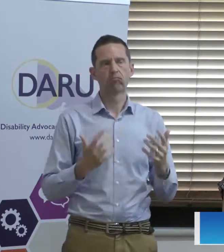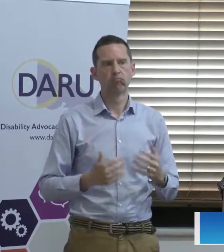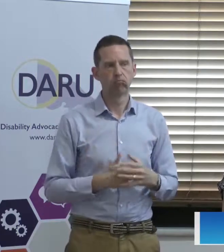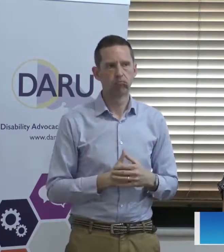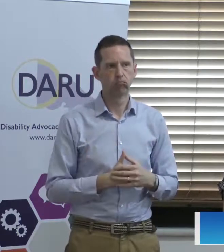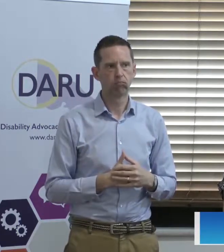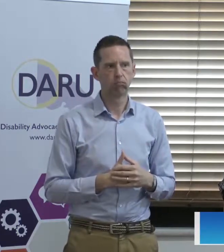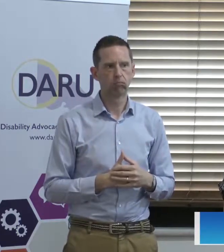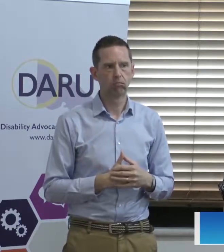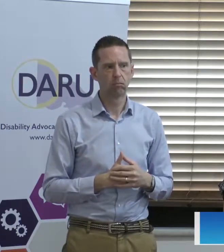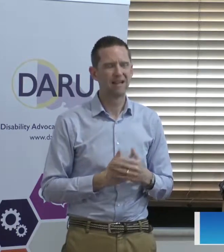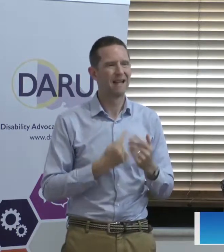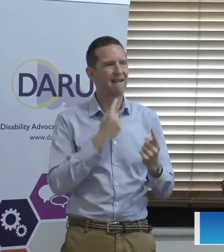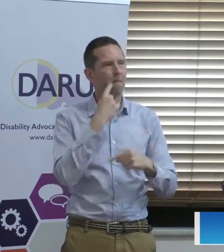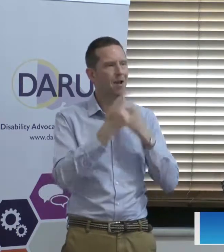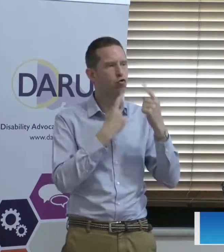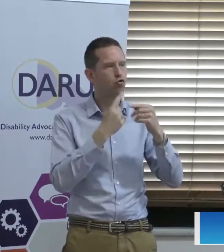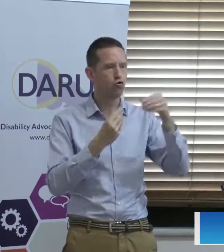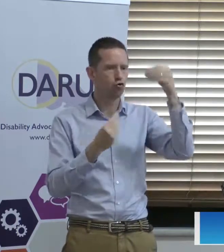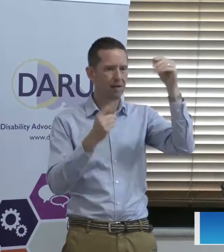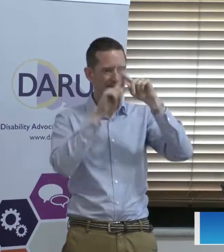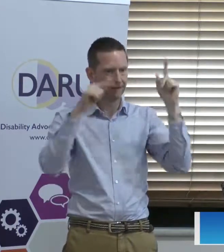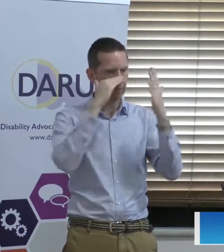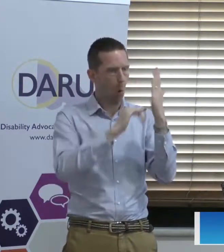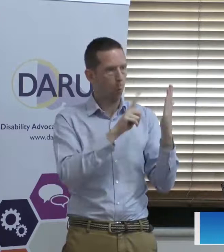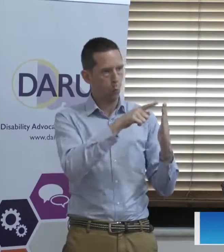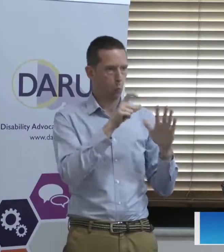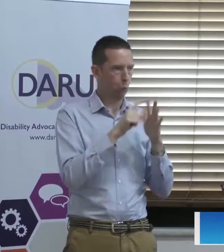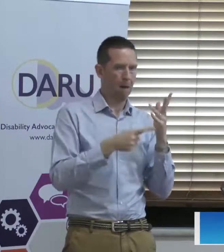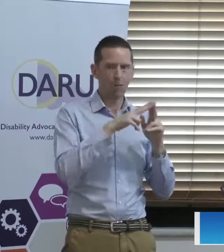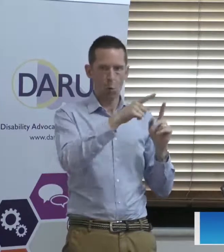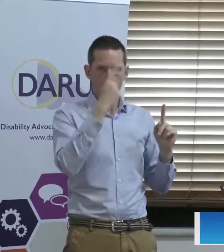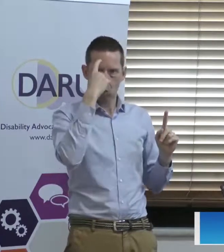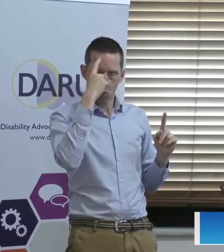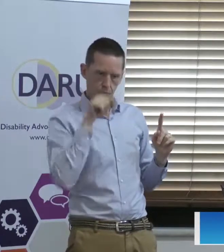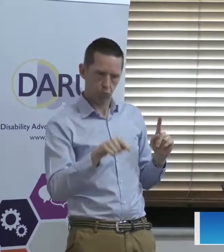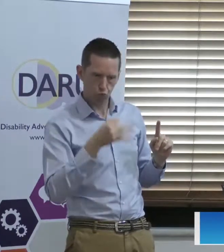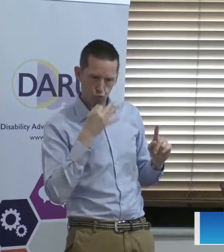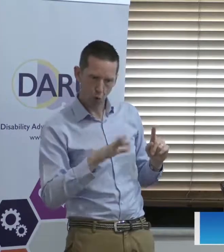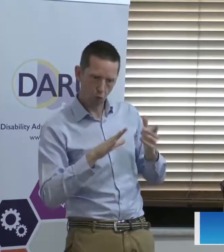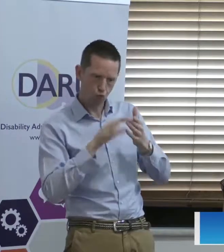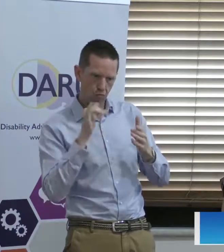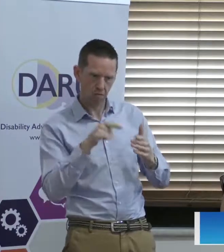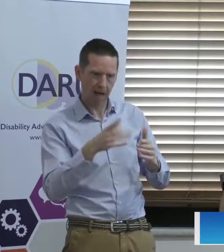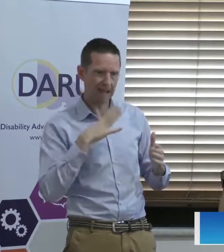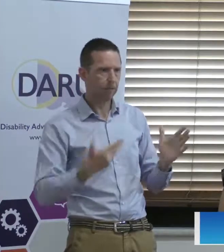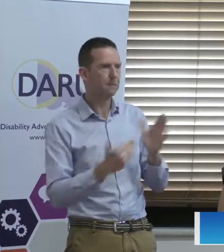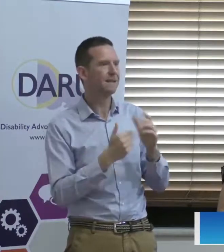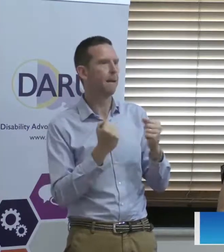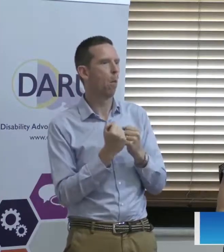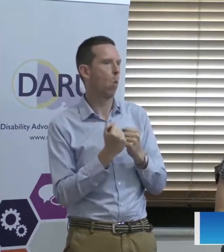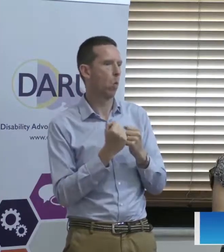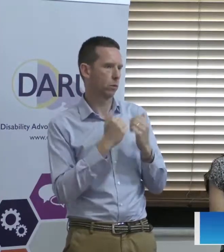an information sheet on what to do if you think your student or your child might need additional supports. But we